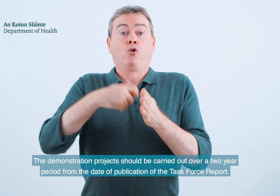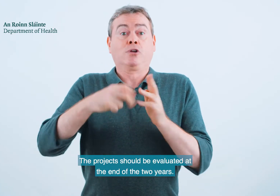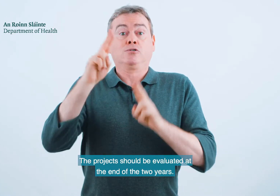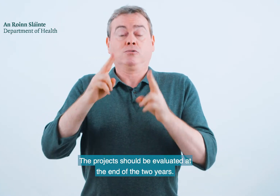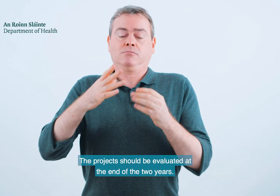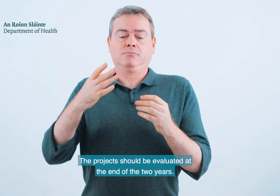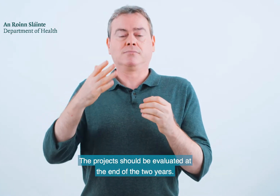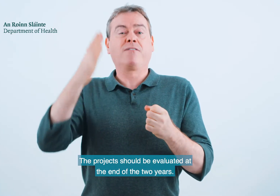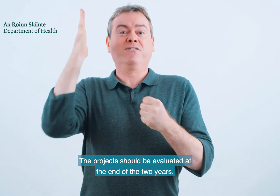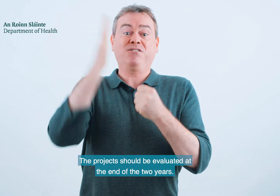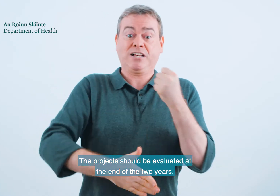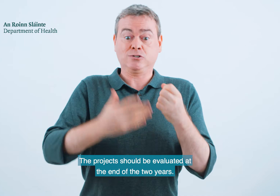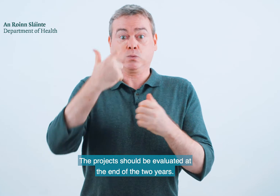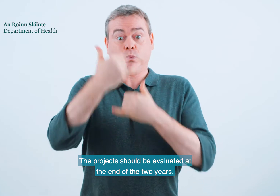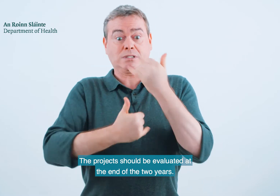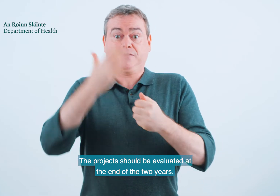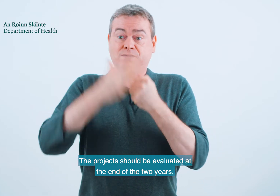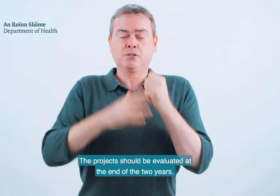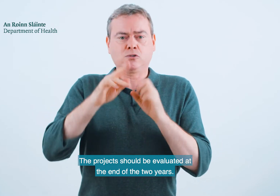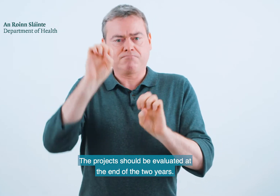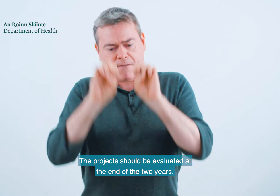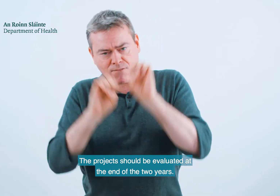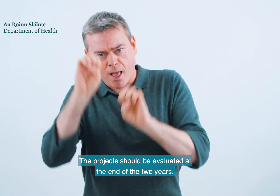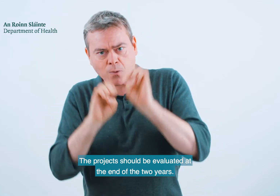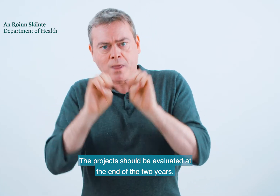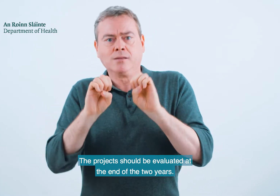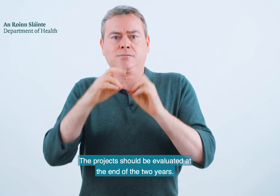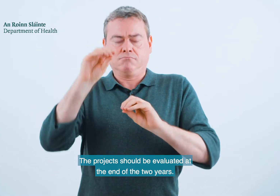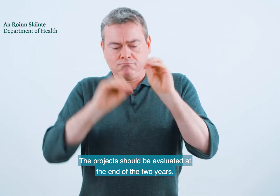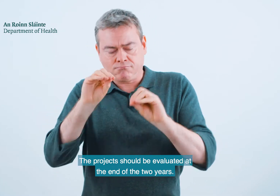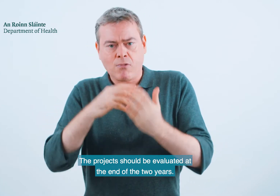The projects should be evaluated at the end of the 2 years.